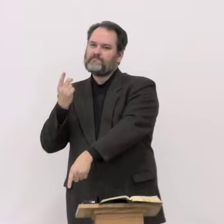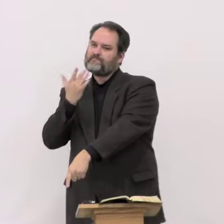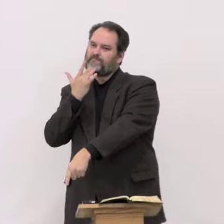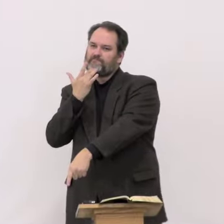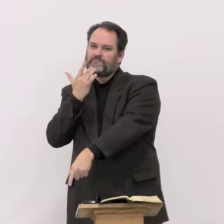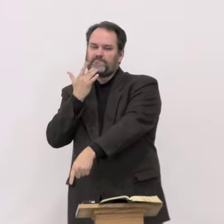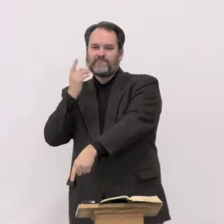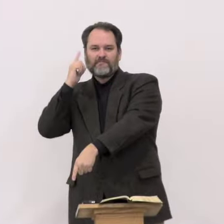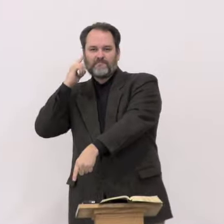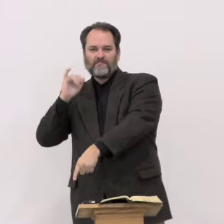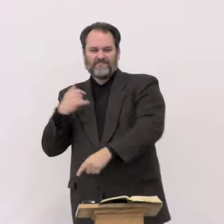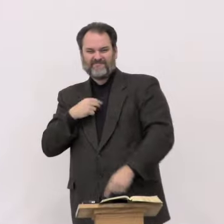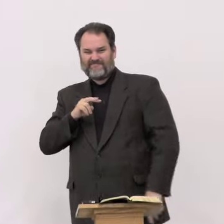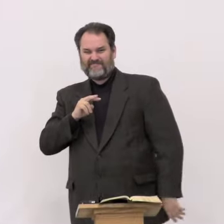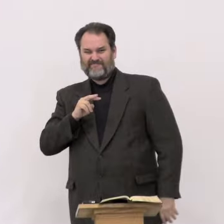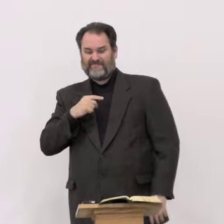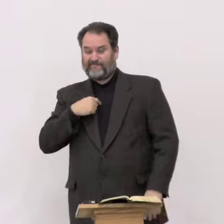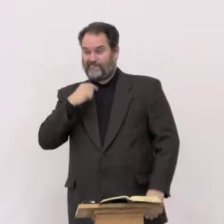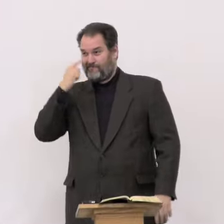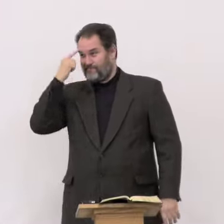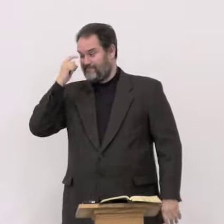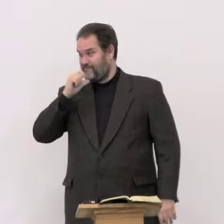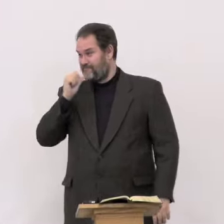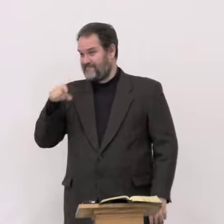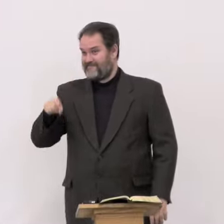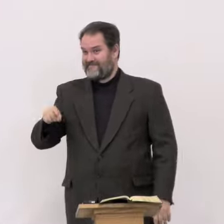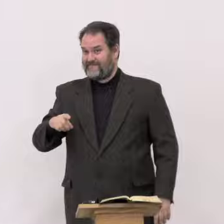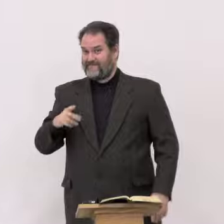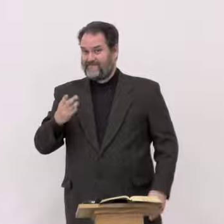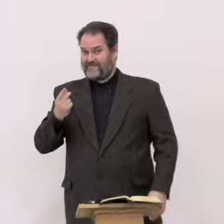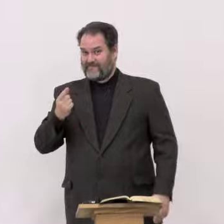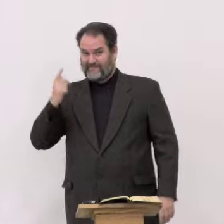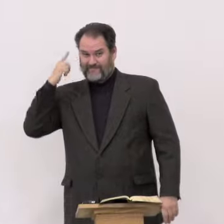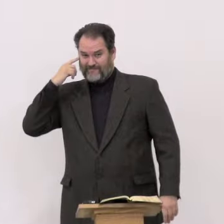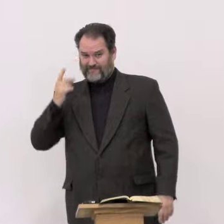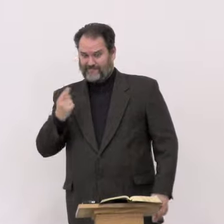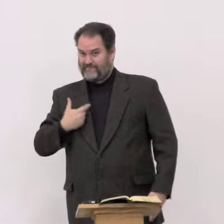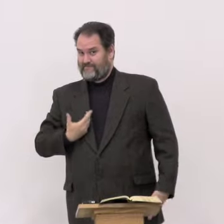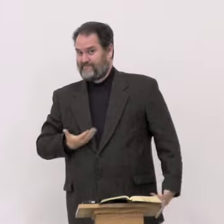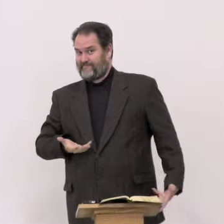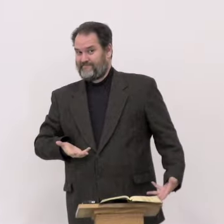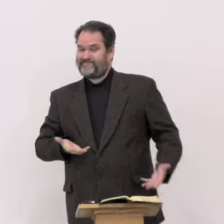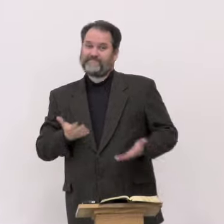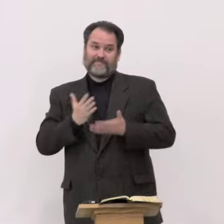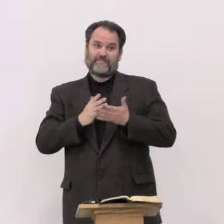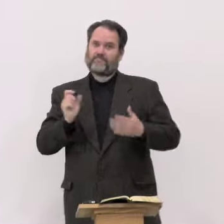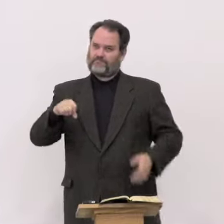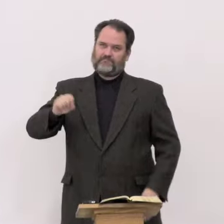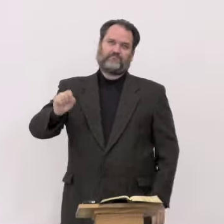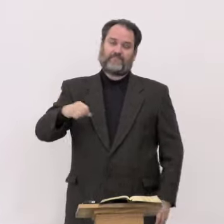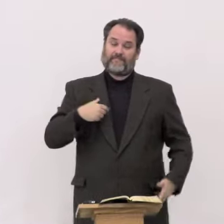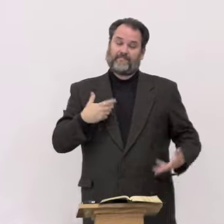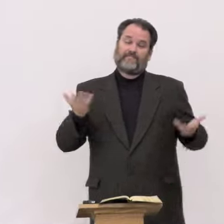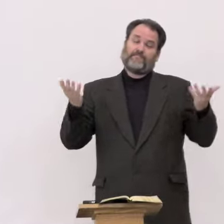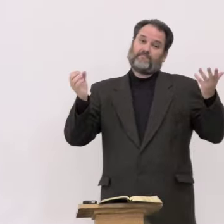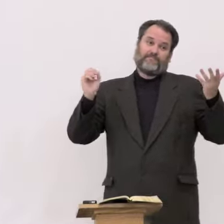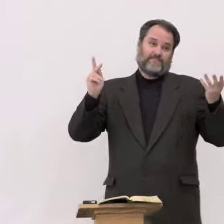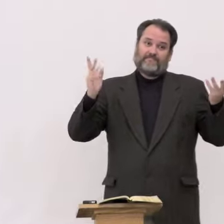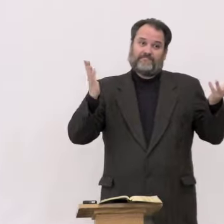There's some people that depend on a dog. I mean, some deaf people depend on the dogs to hear. I don't think it's necessary,